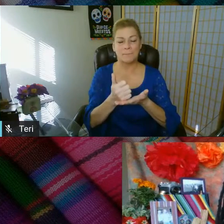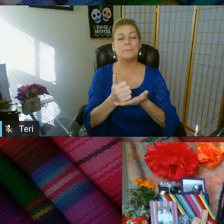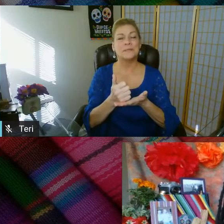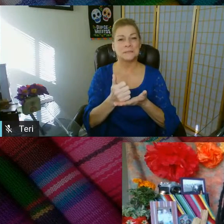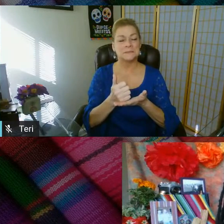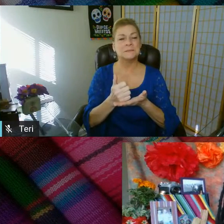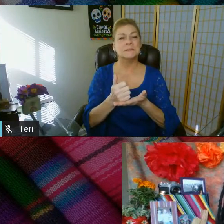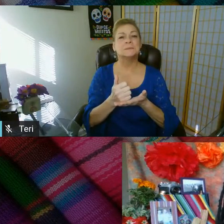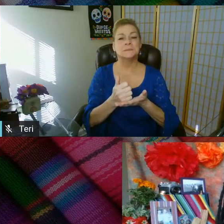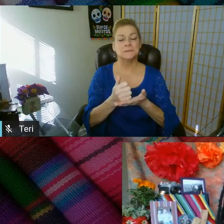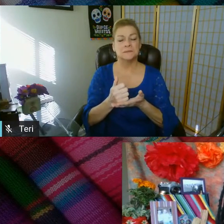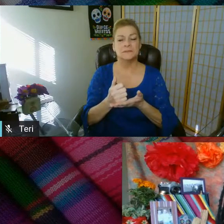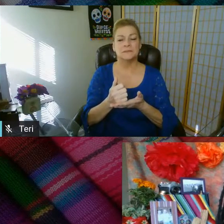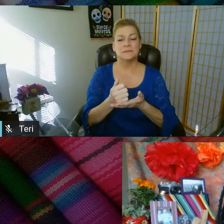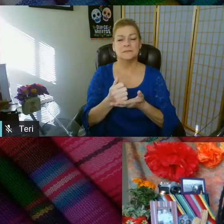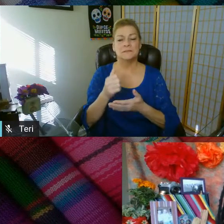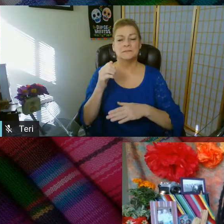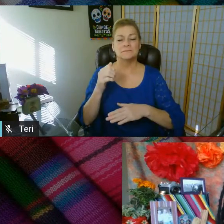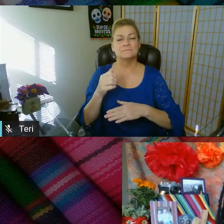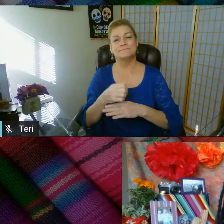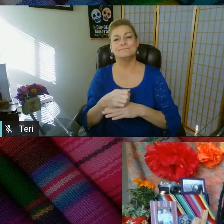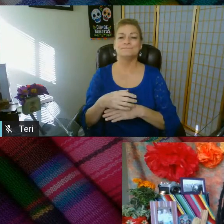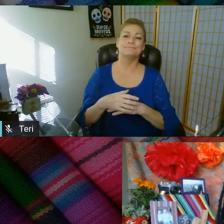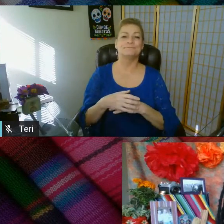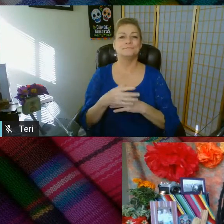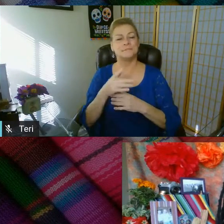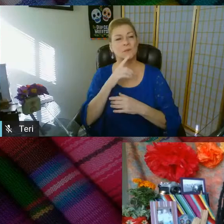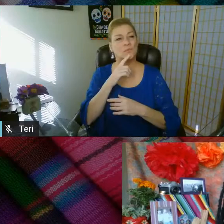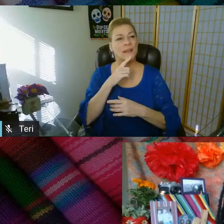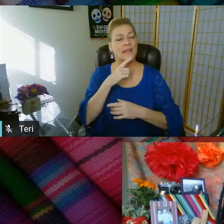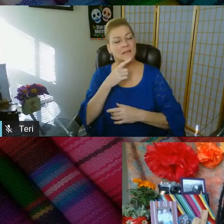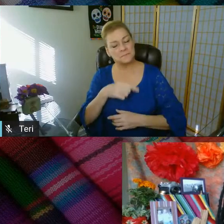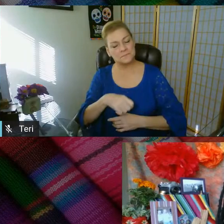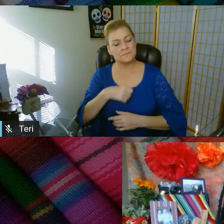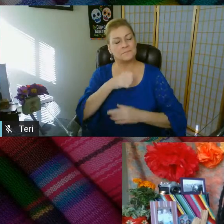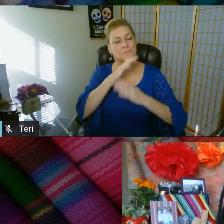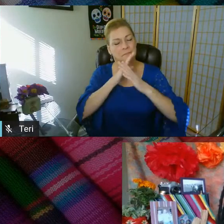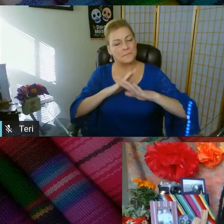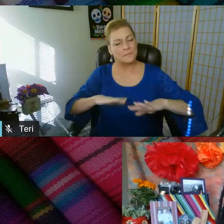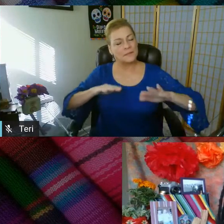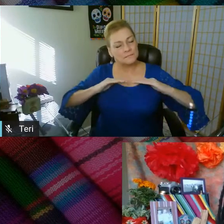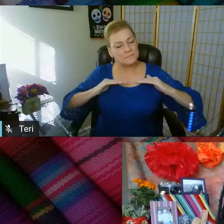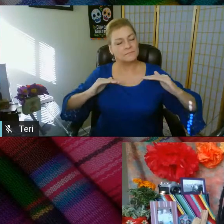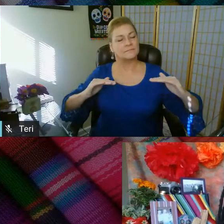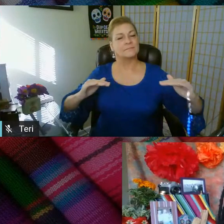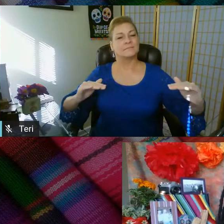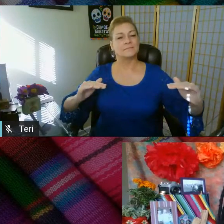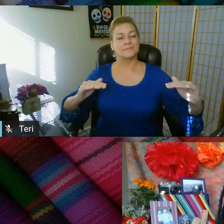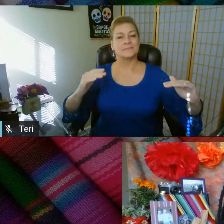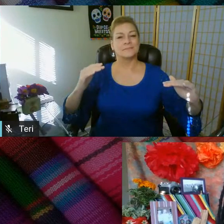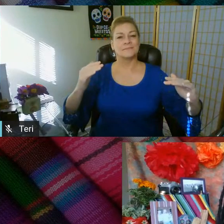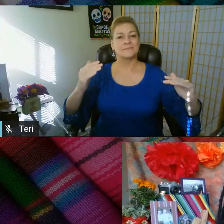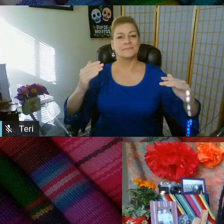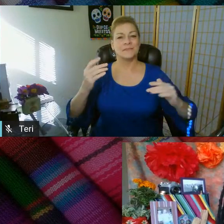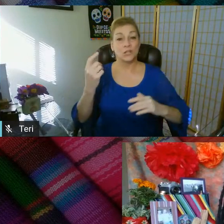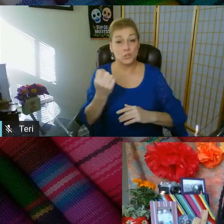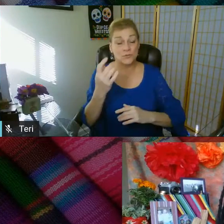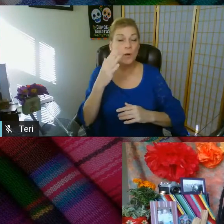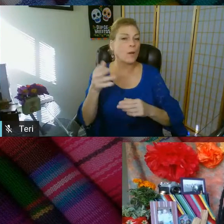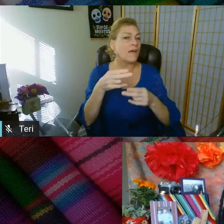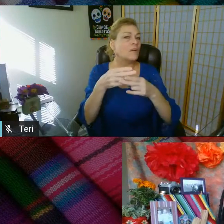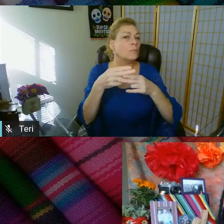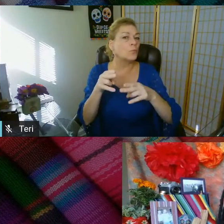on Tuesday. We will be having two programs, very brief programs, one at